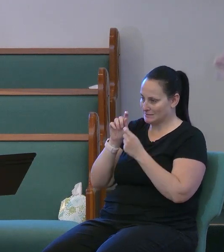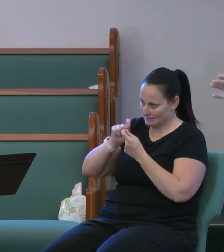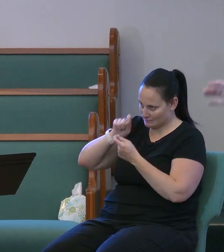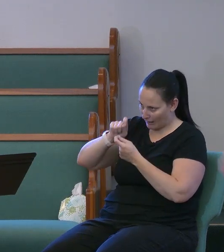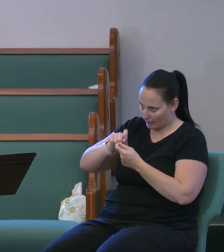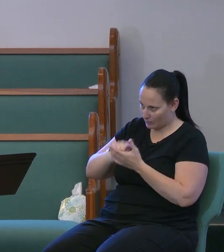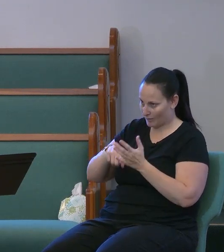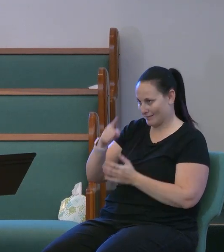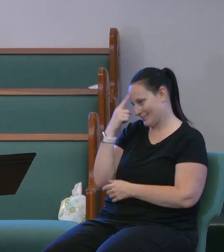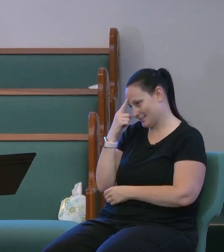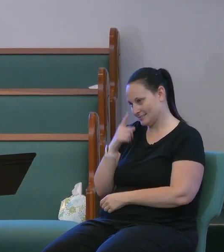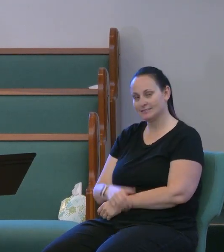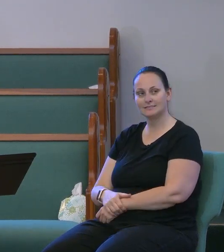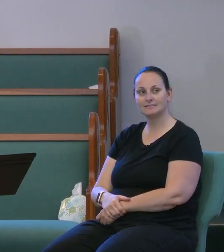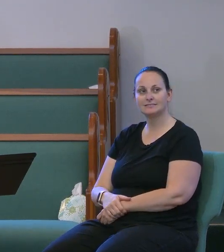what he thinks.